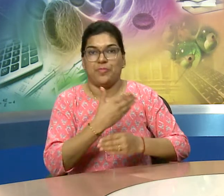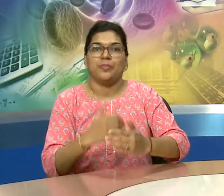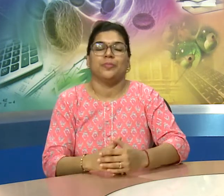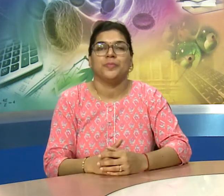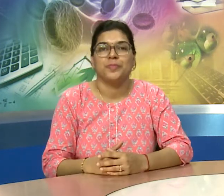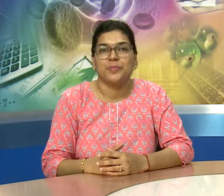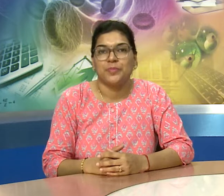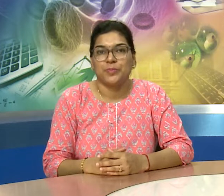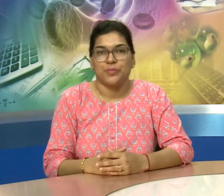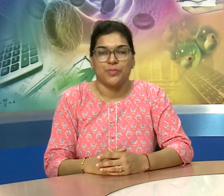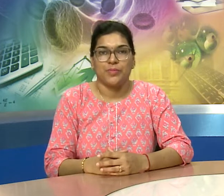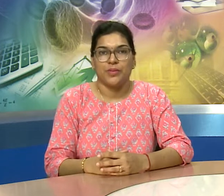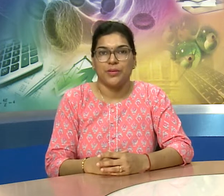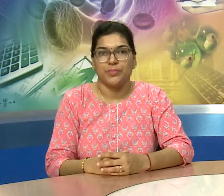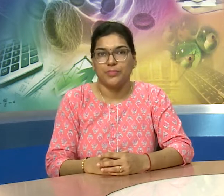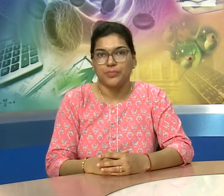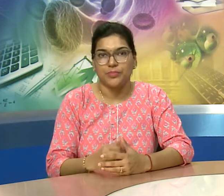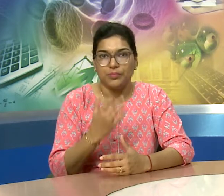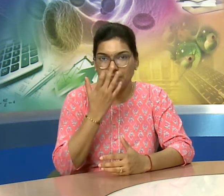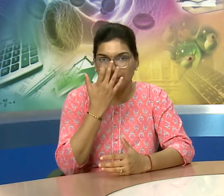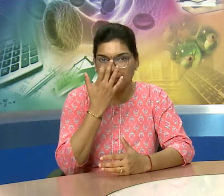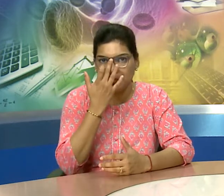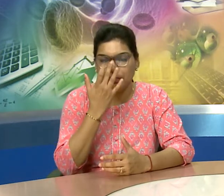To heal the wound.